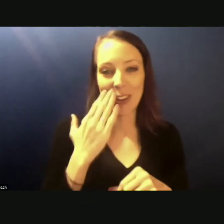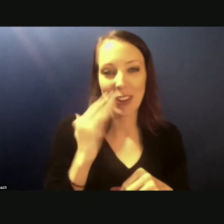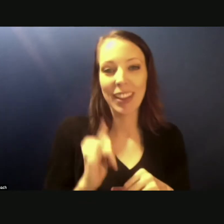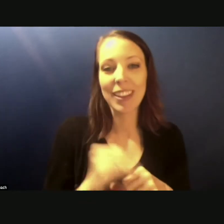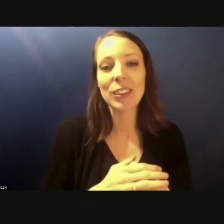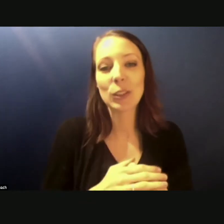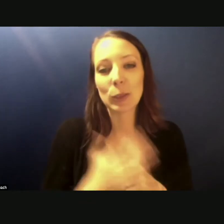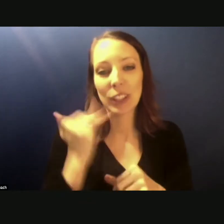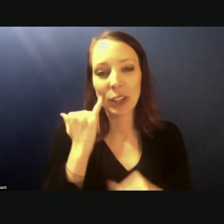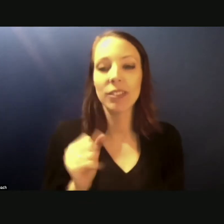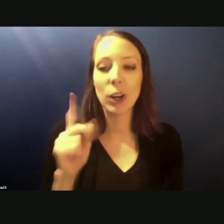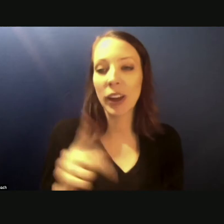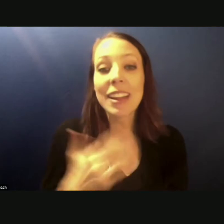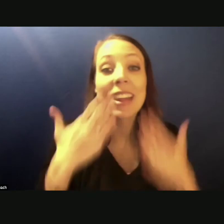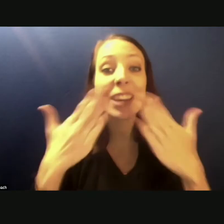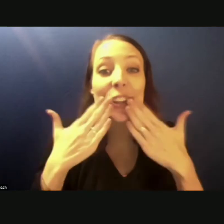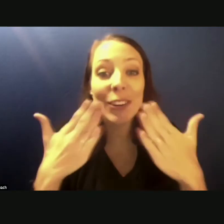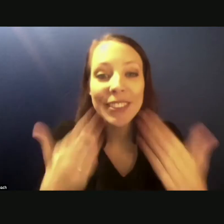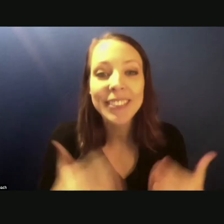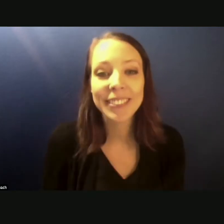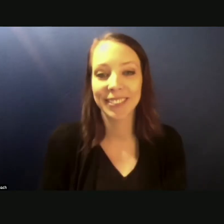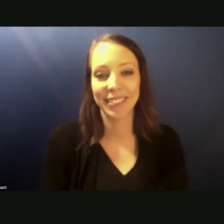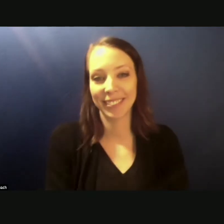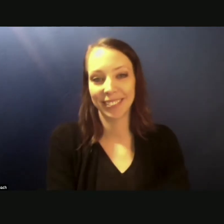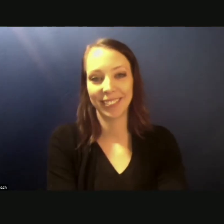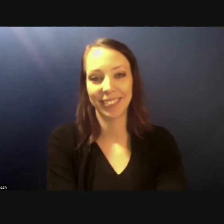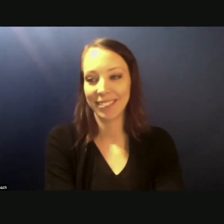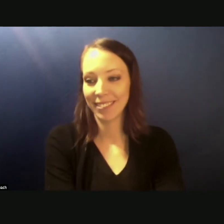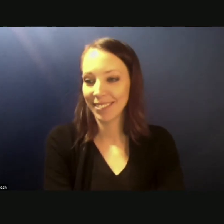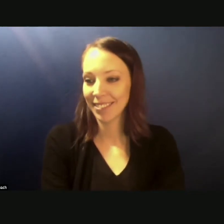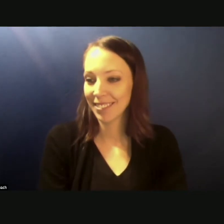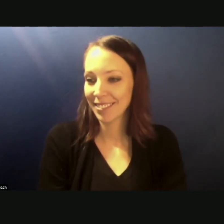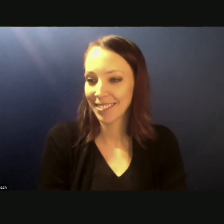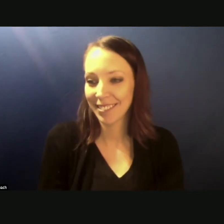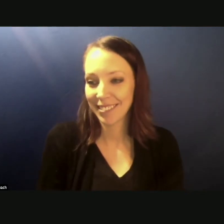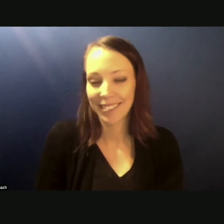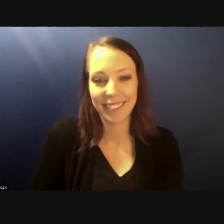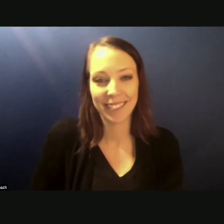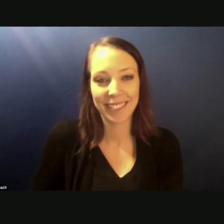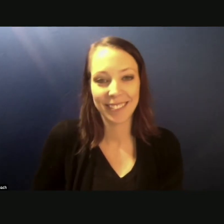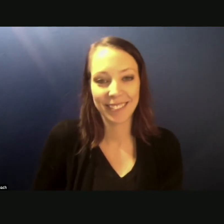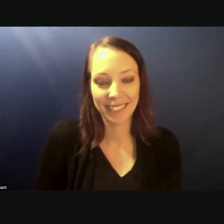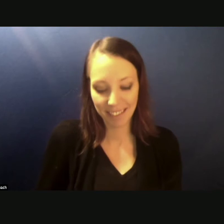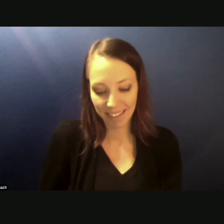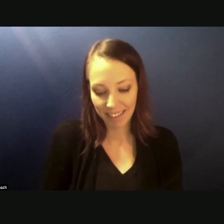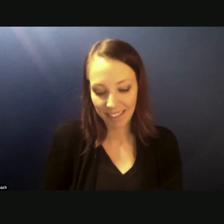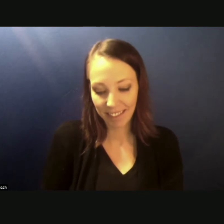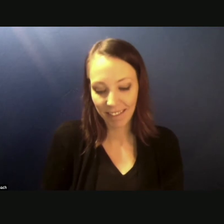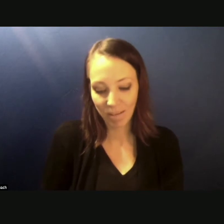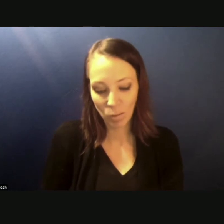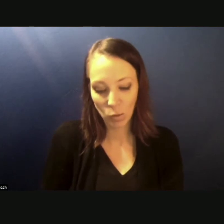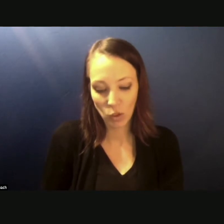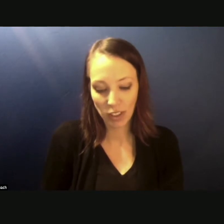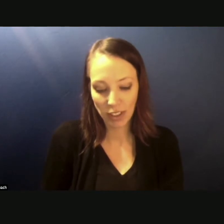a good idea. Okay, thank you. Okay. Okay. Let's see.